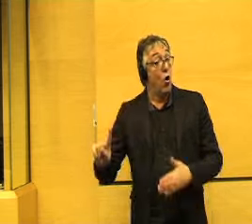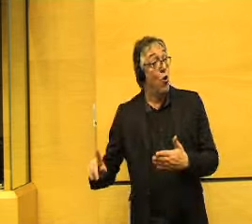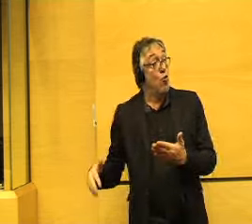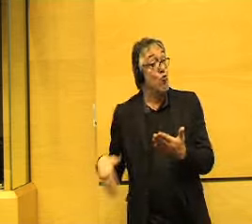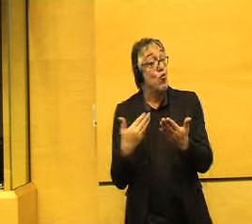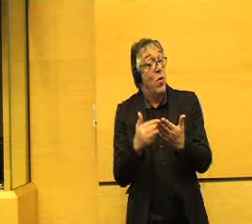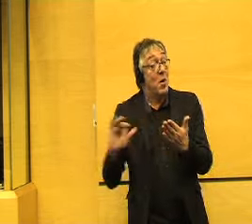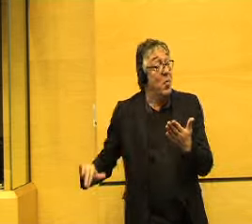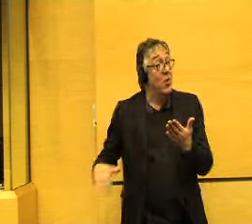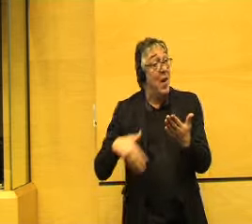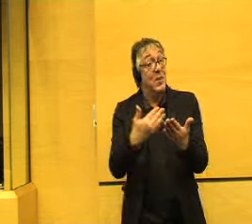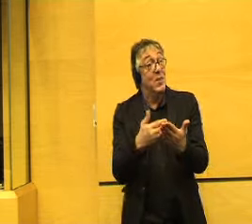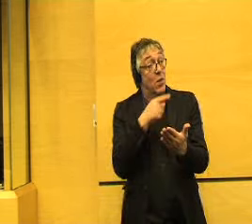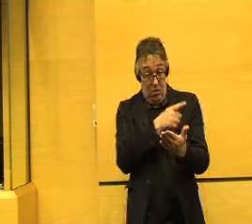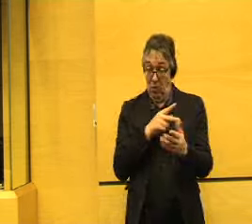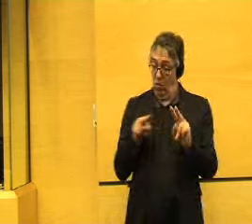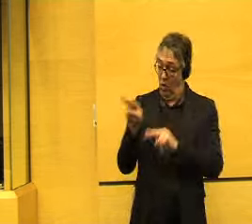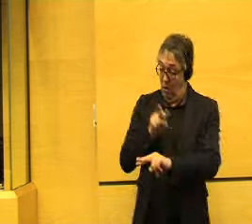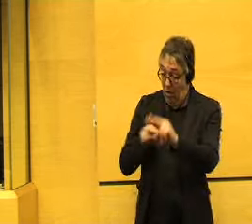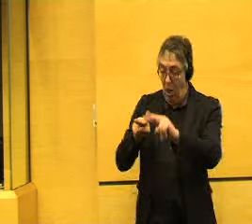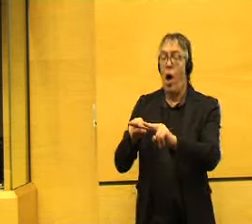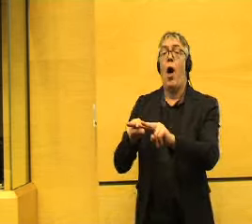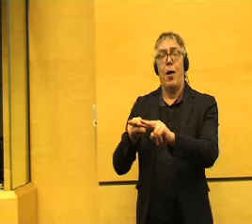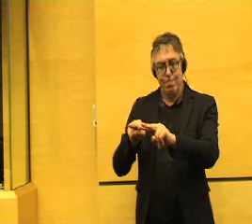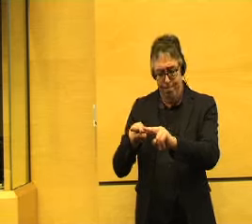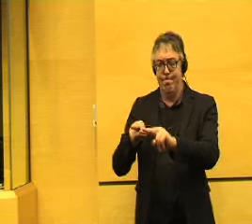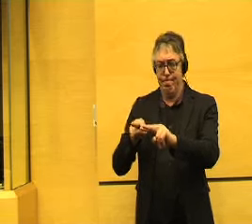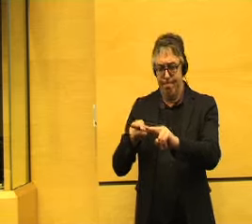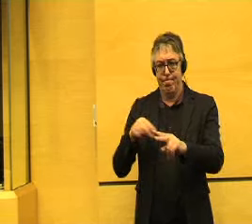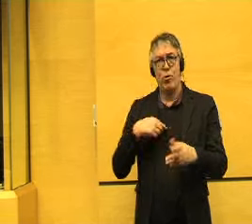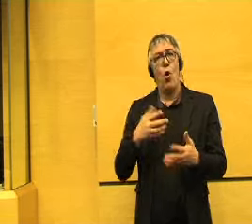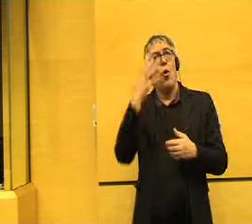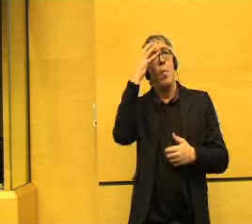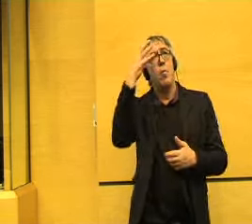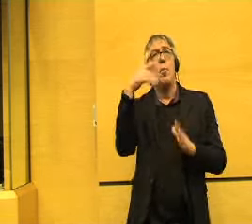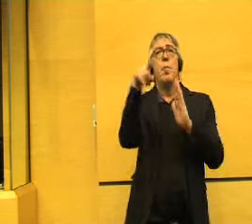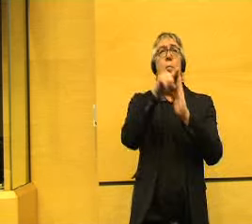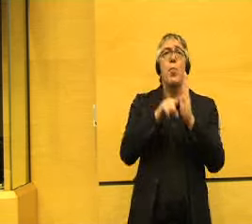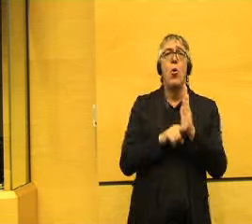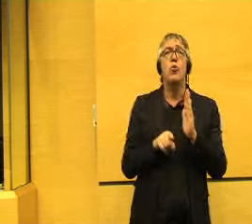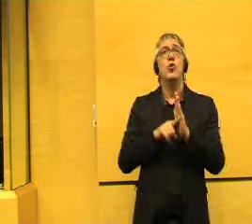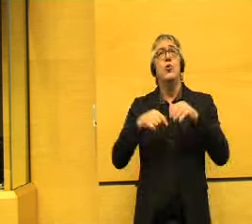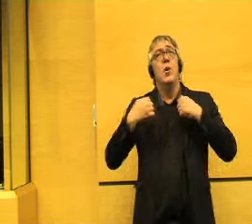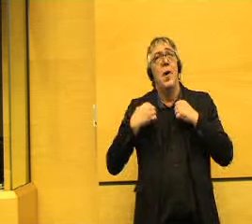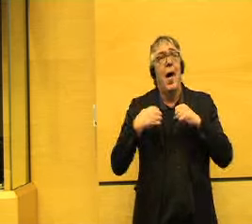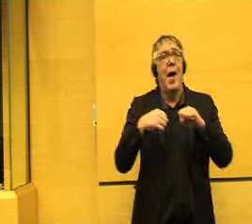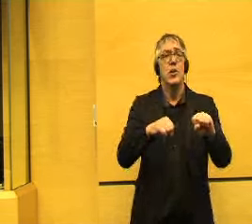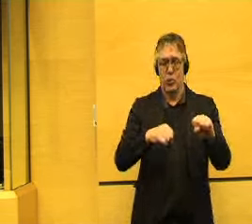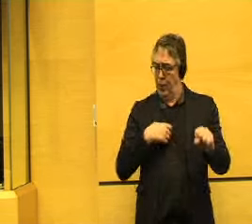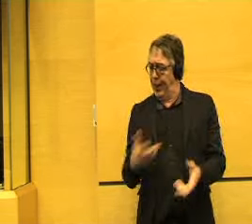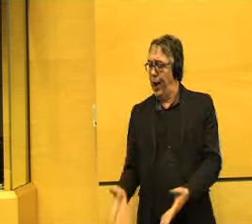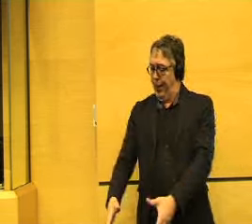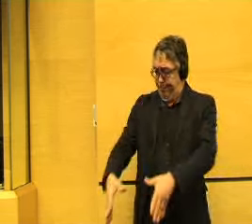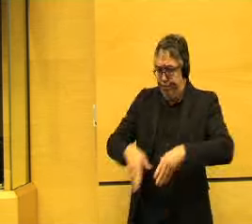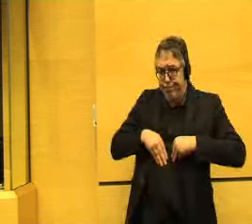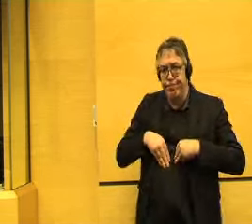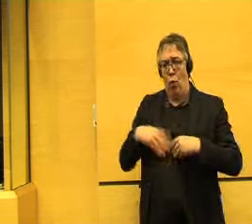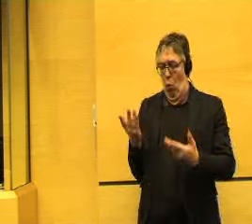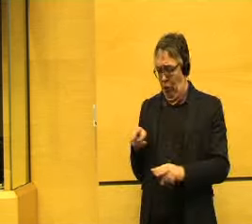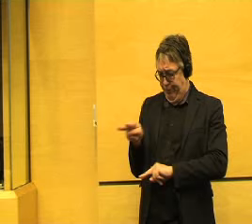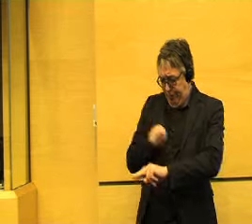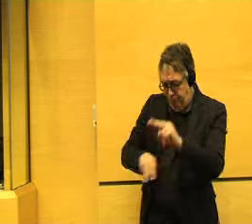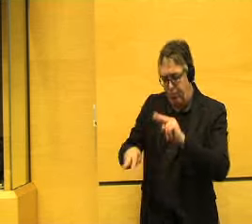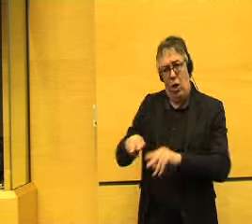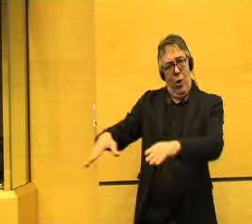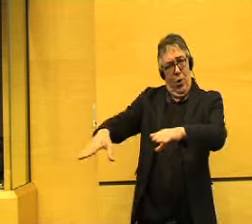into the amendment of measures and the adoption of public policies, etc. Therefore, I put the question